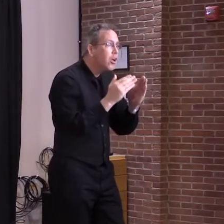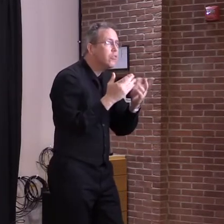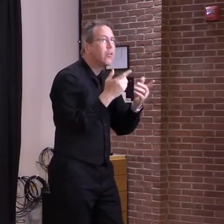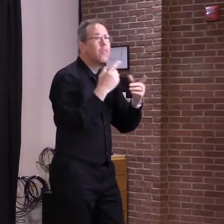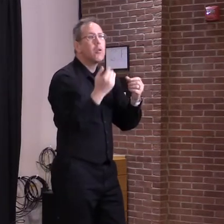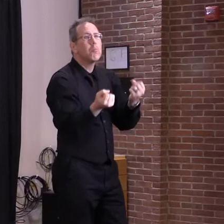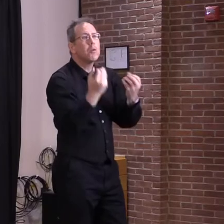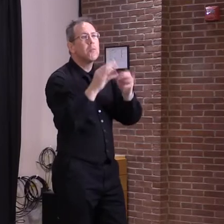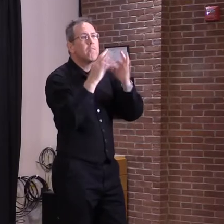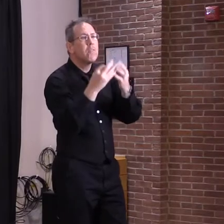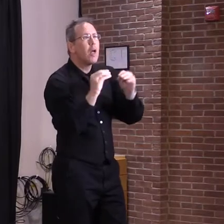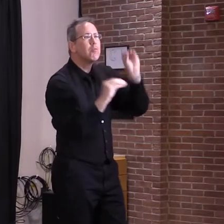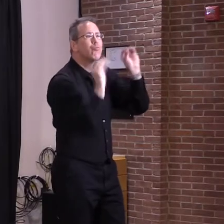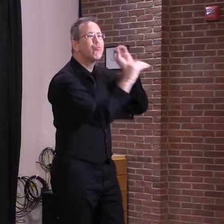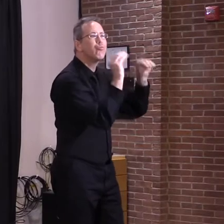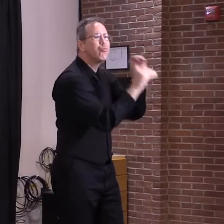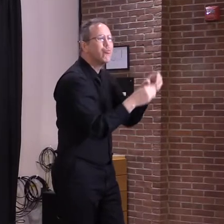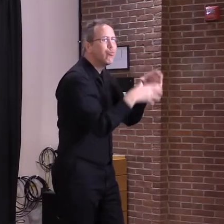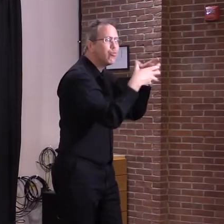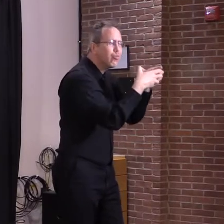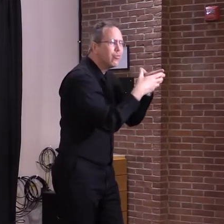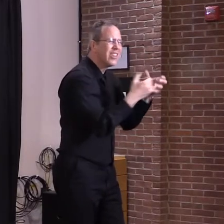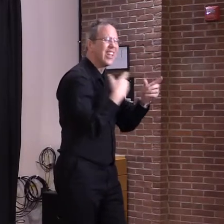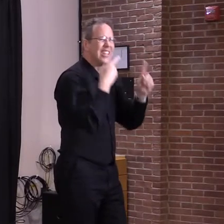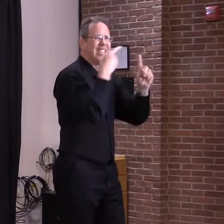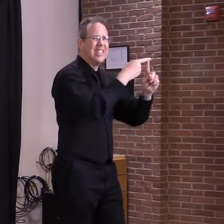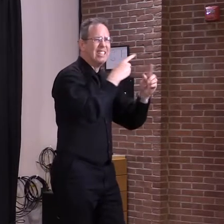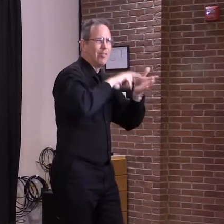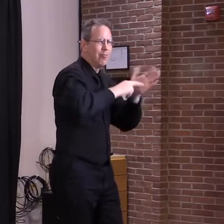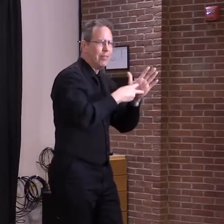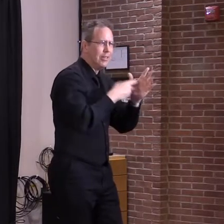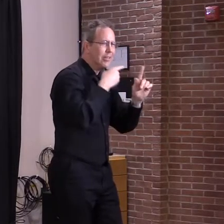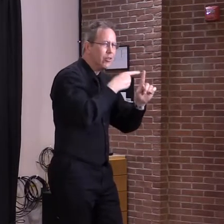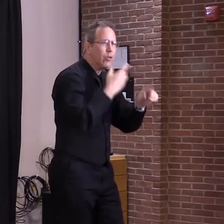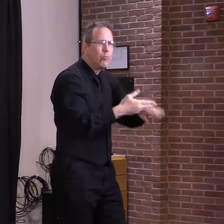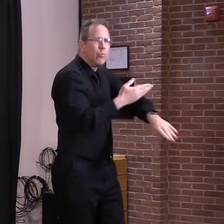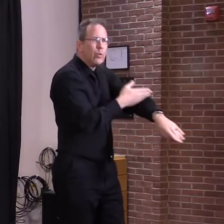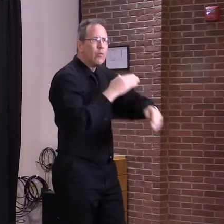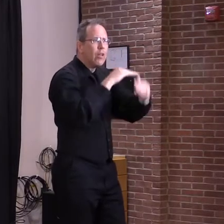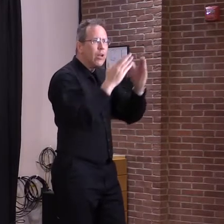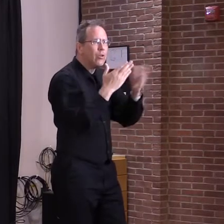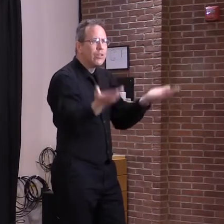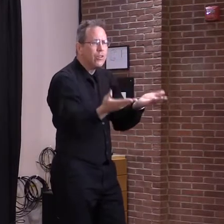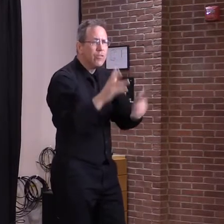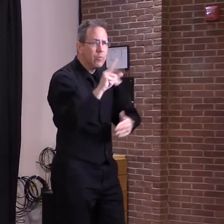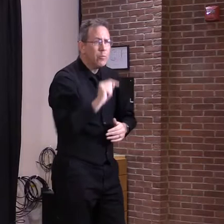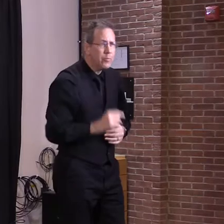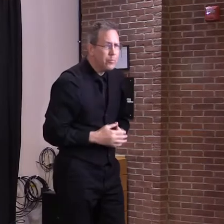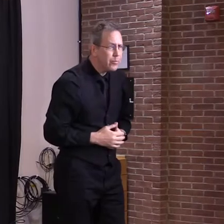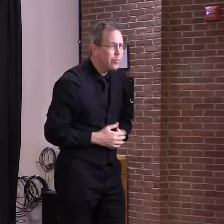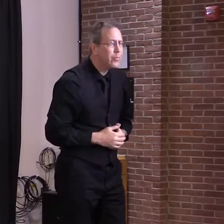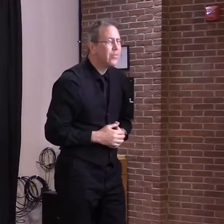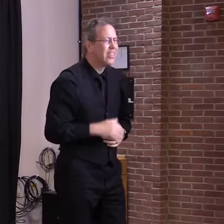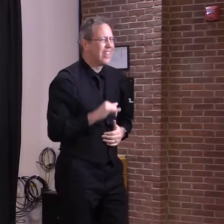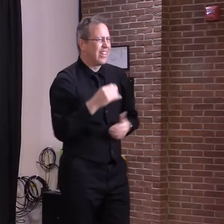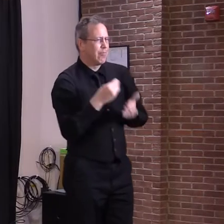could use these communities as a target area to in which to enlist the funds.